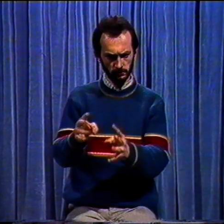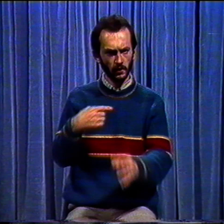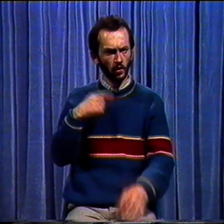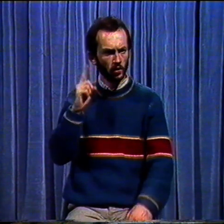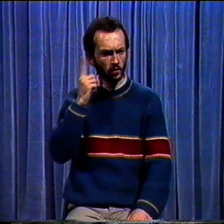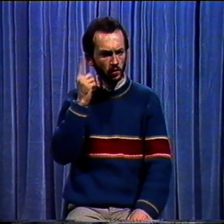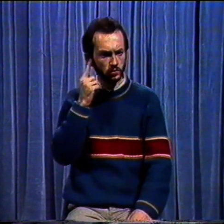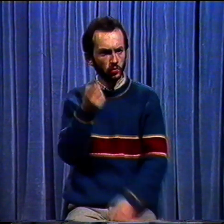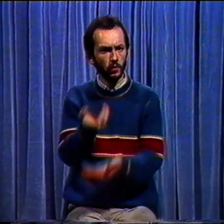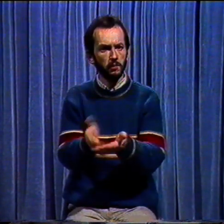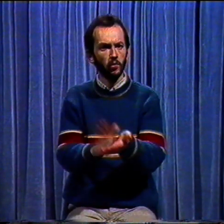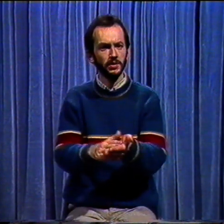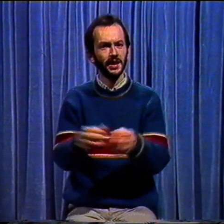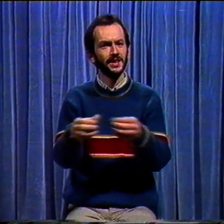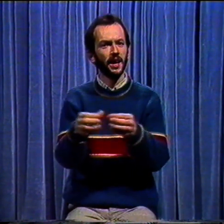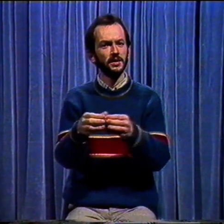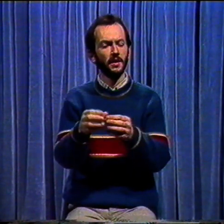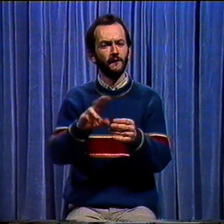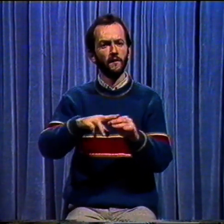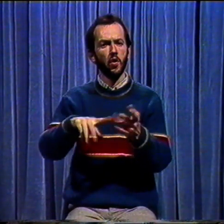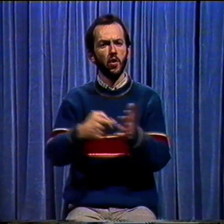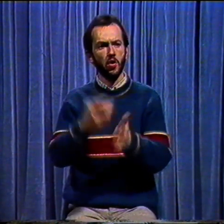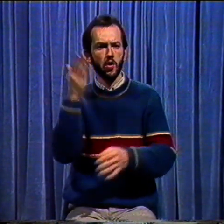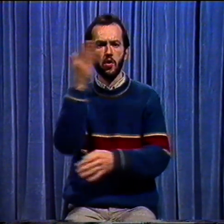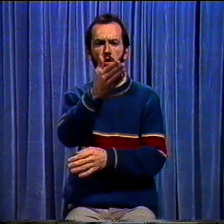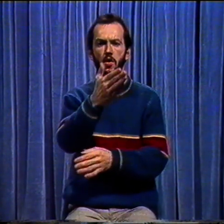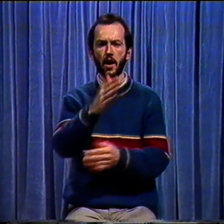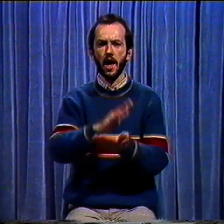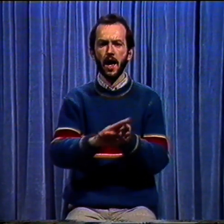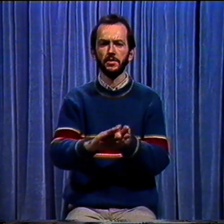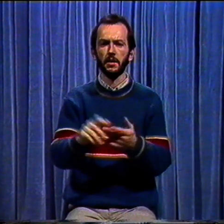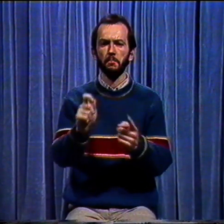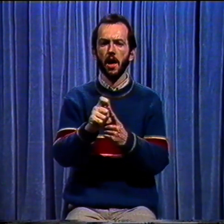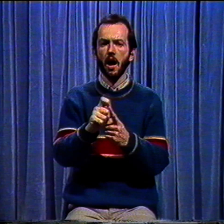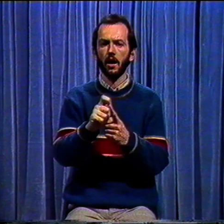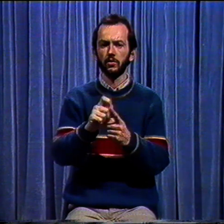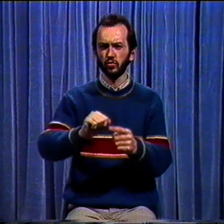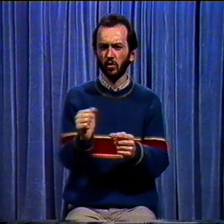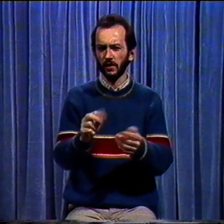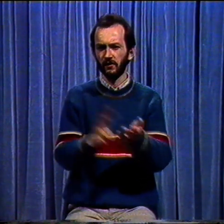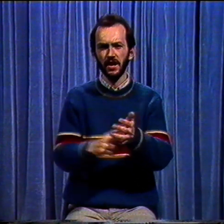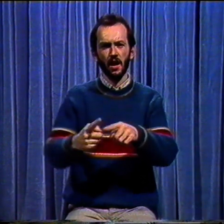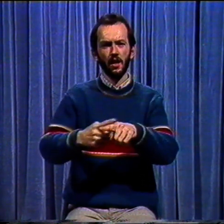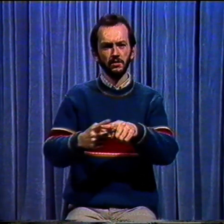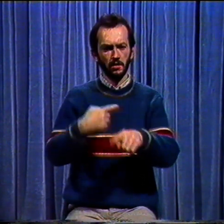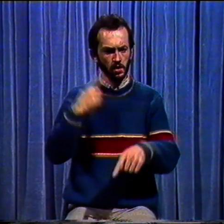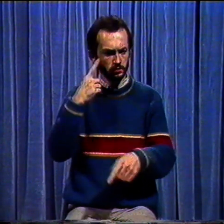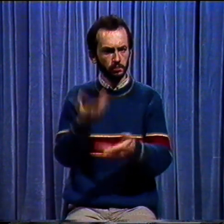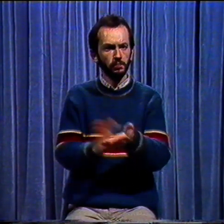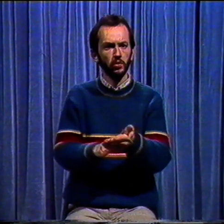I said that I'd heard that you'd bought tickets for the football match at Hampden Park, Scotland versus England.